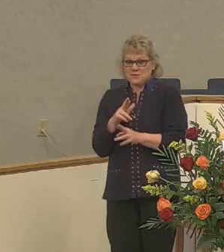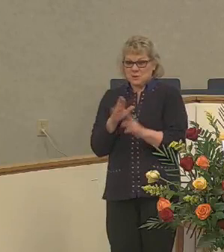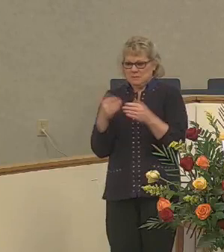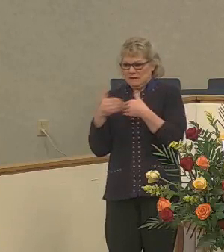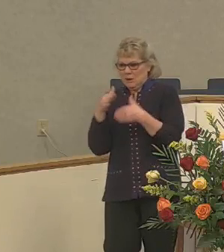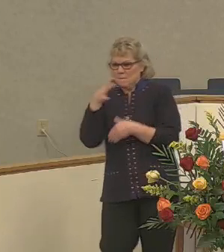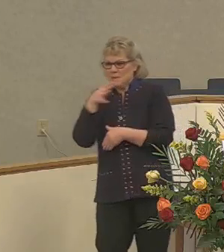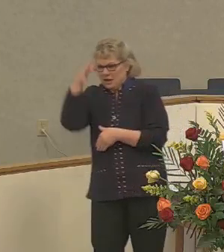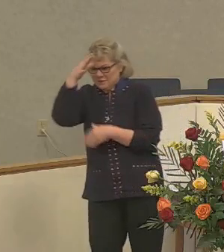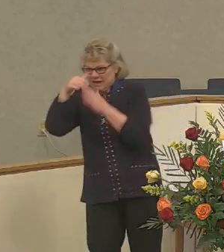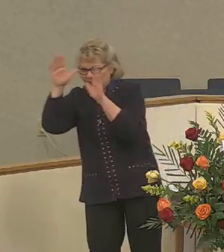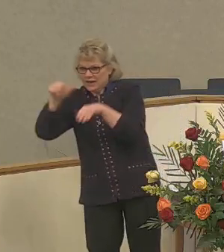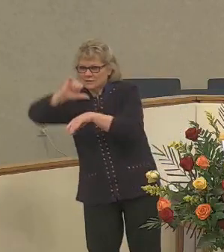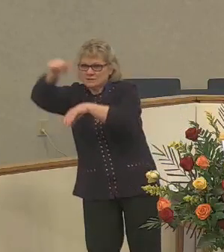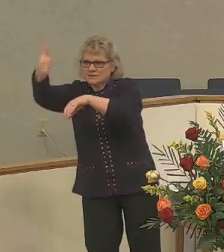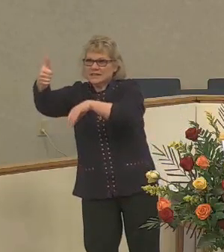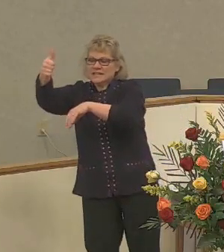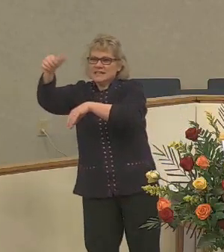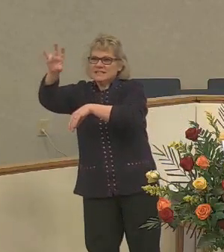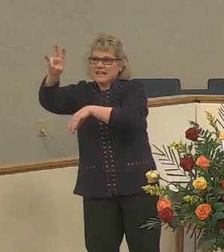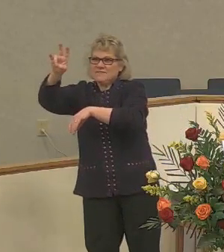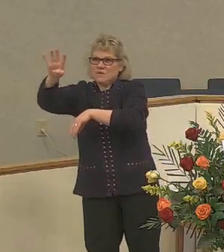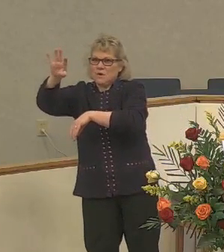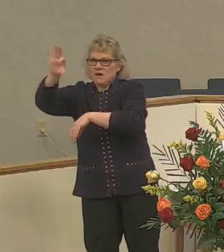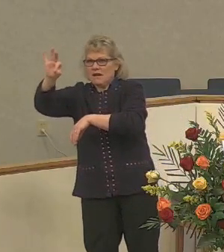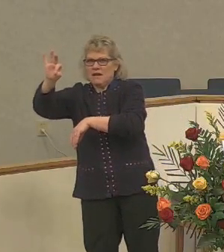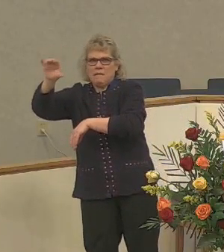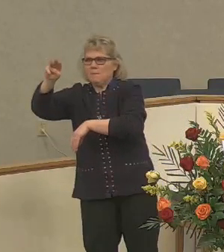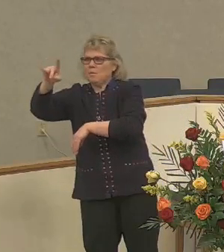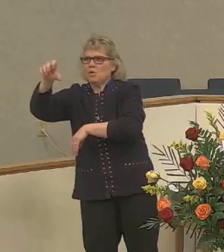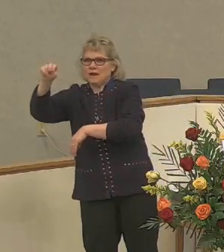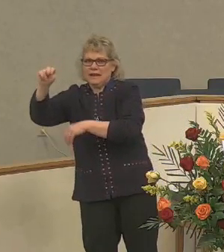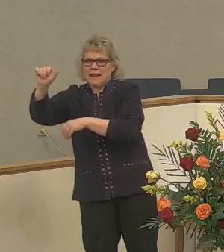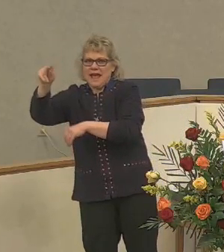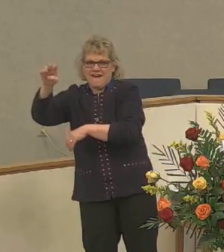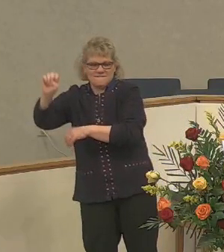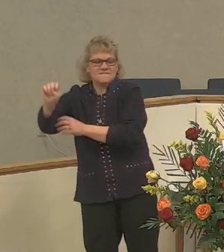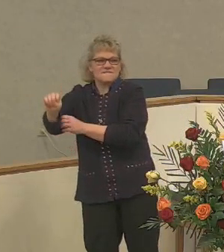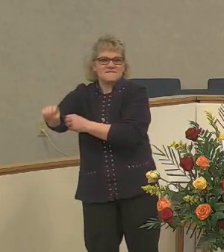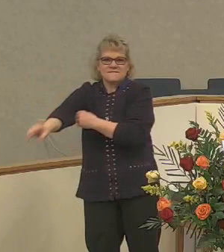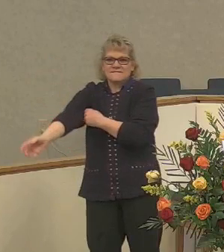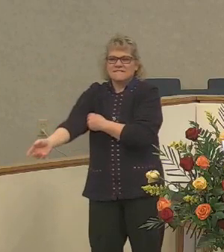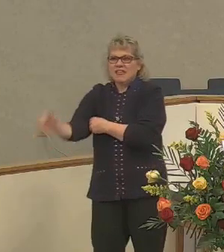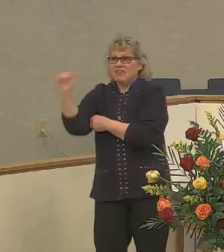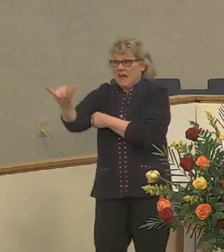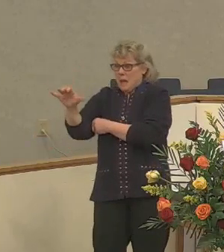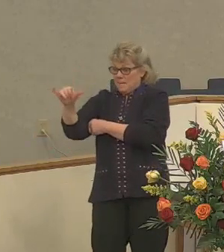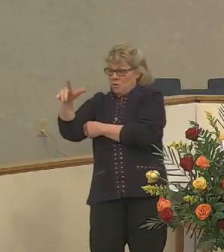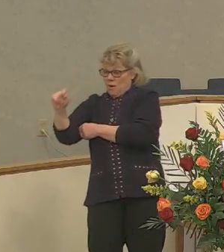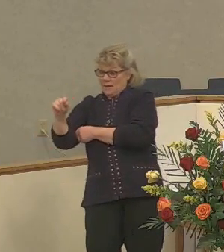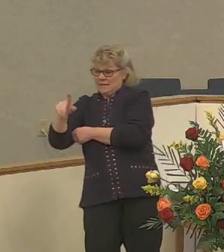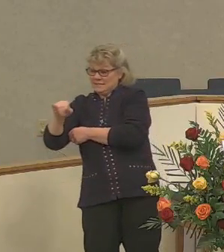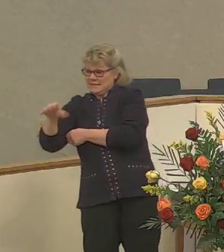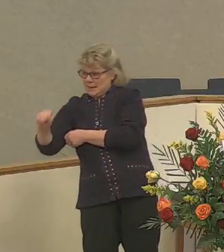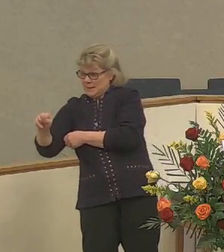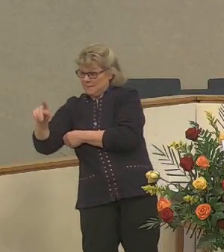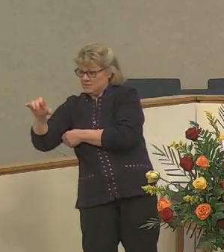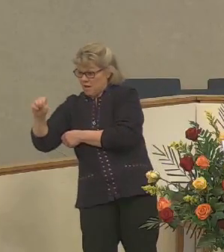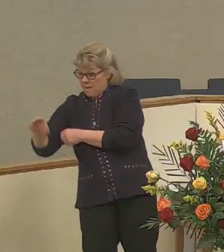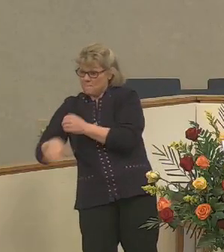parents at 7044 Morgan Avenue. It was at this apartment where Tim and Tom were